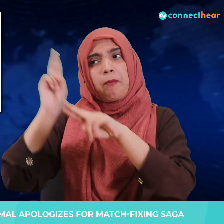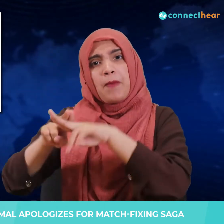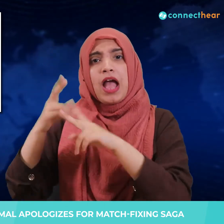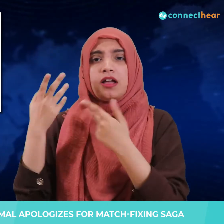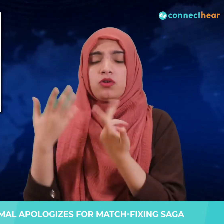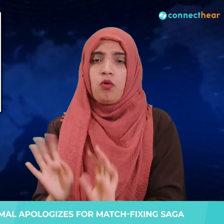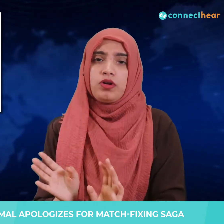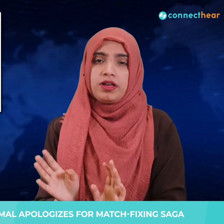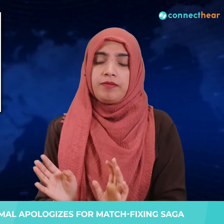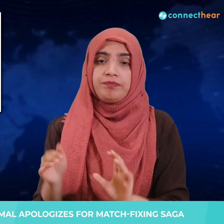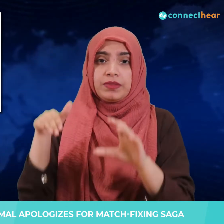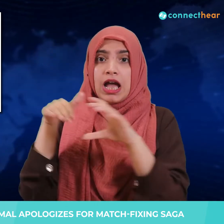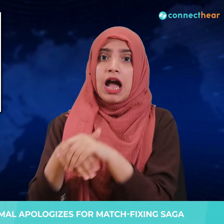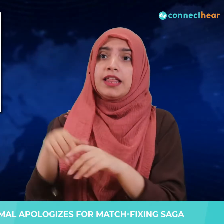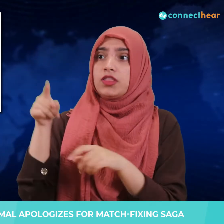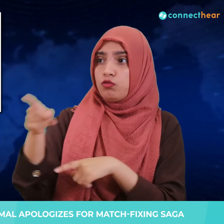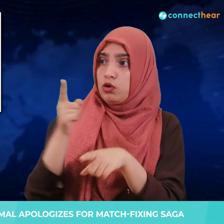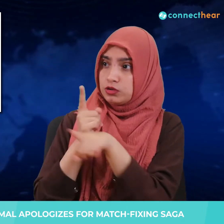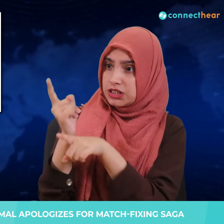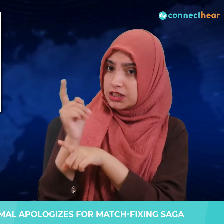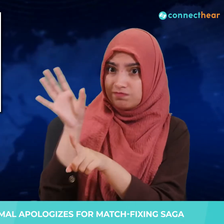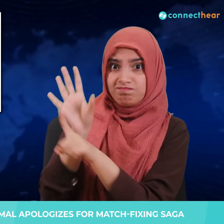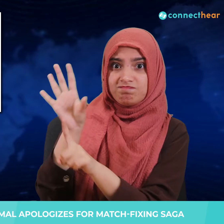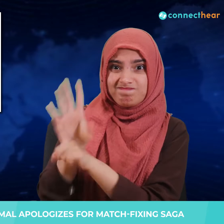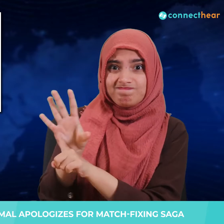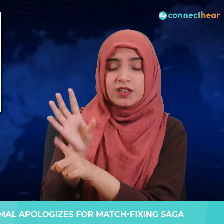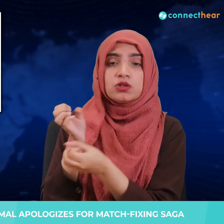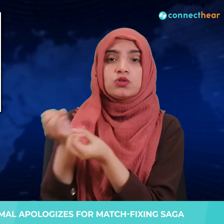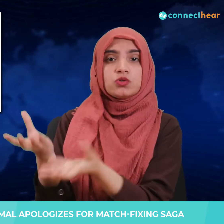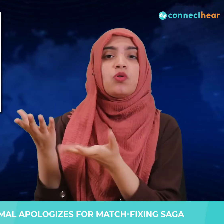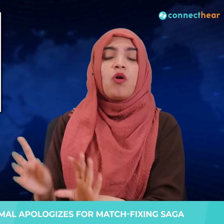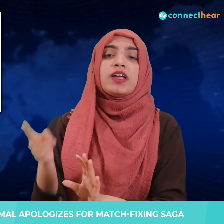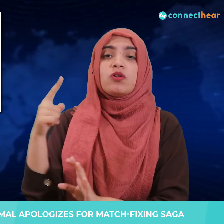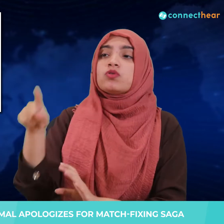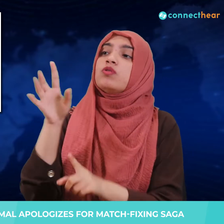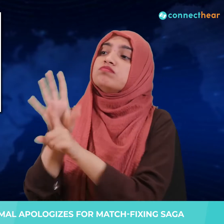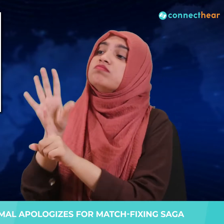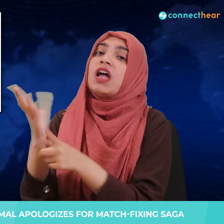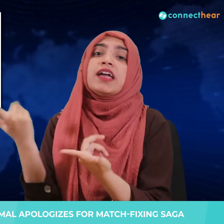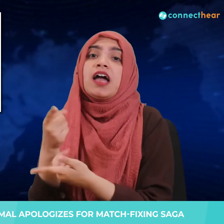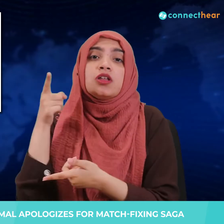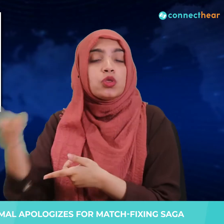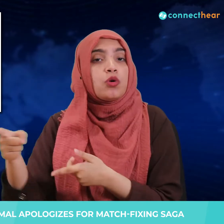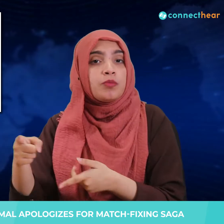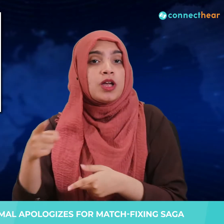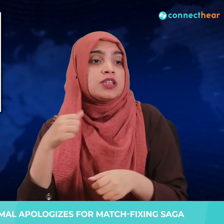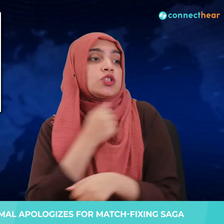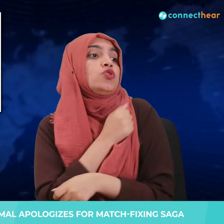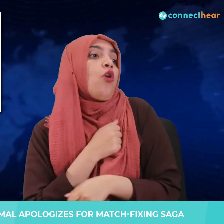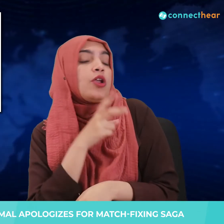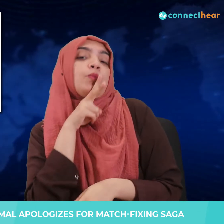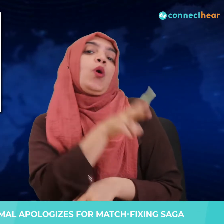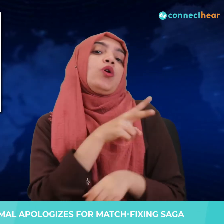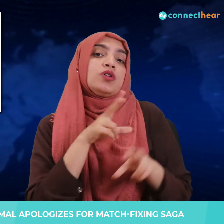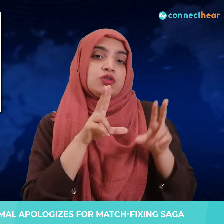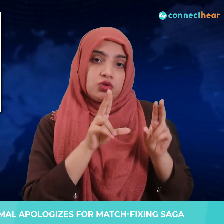According to one of the steps of his rehabilitation program, he was required to apologize to the nation for